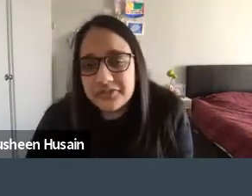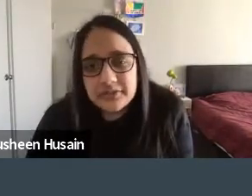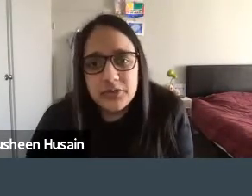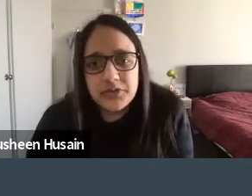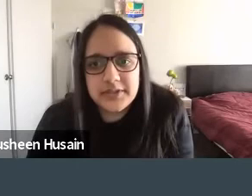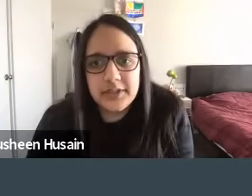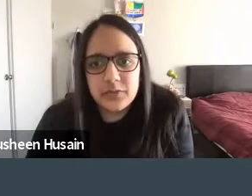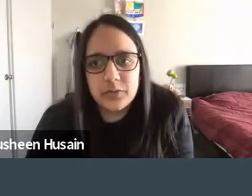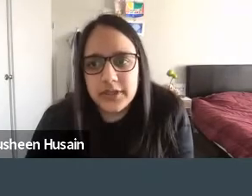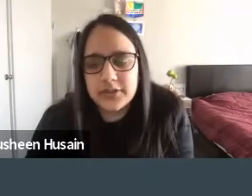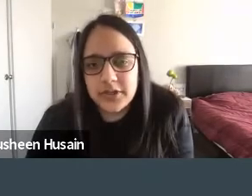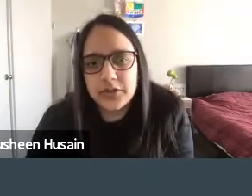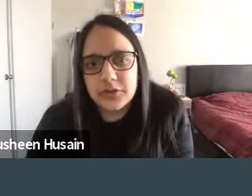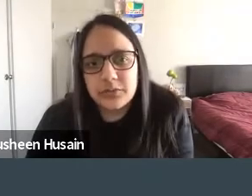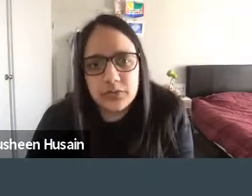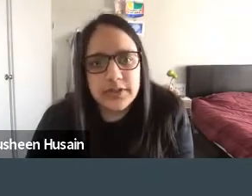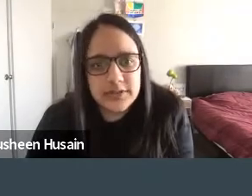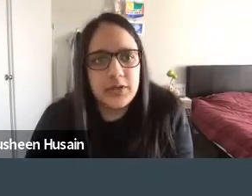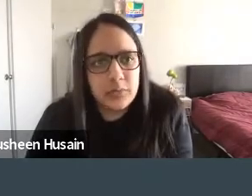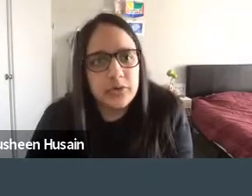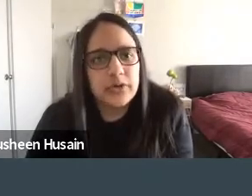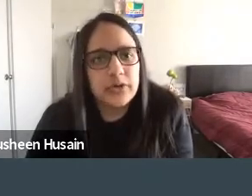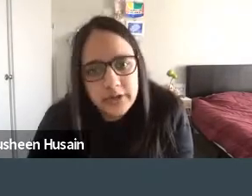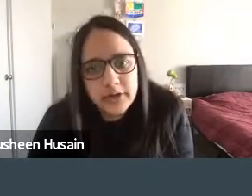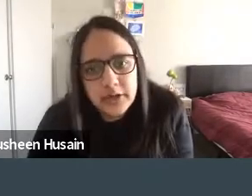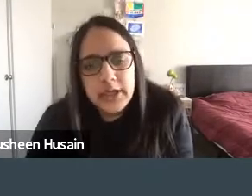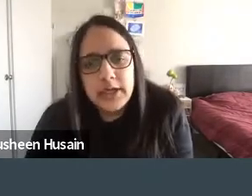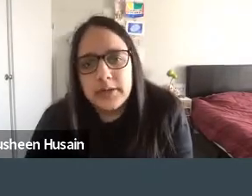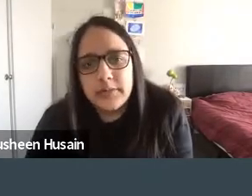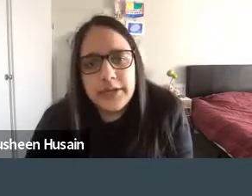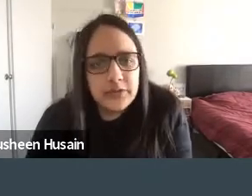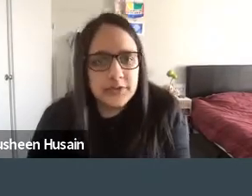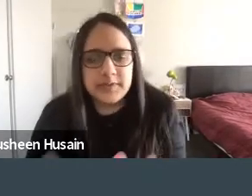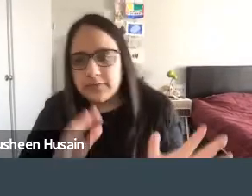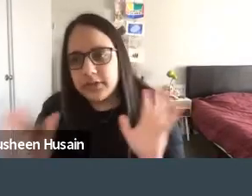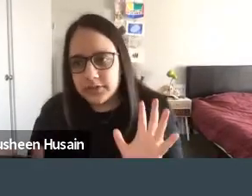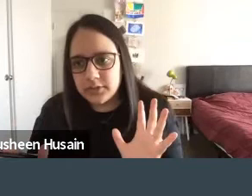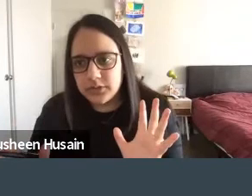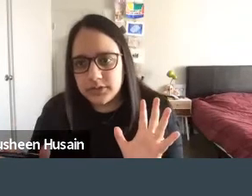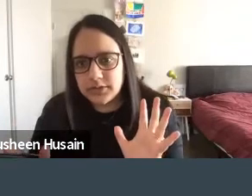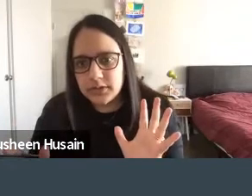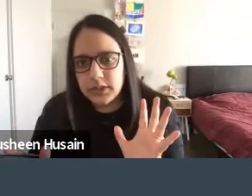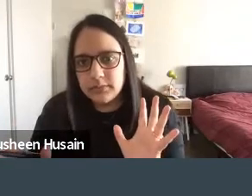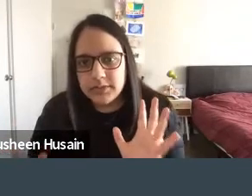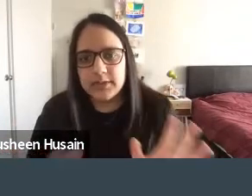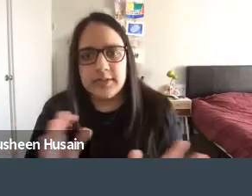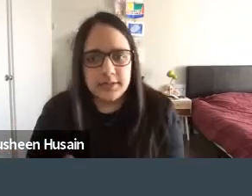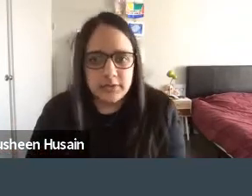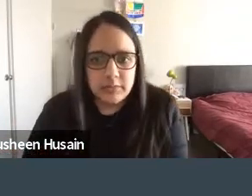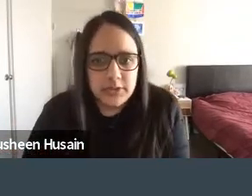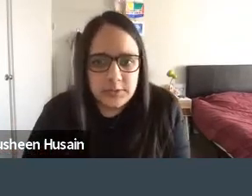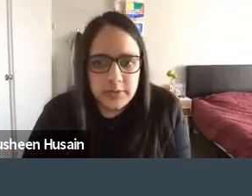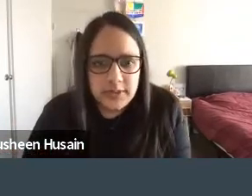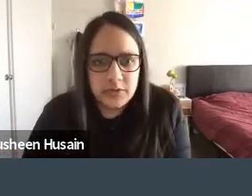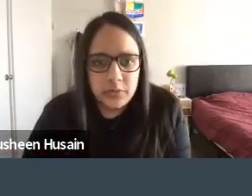12. Most recently, I've been working at the Chicago Tribune as a data reporter and a writer. I have a very specific interest, which is Muslims and